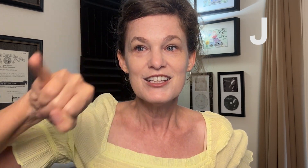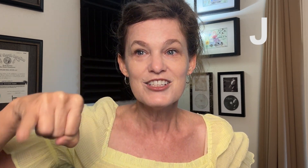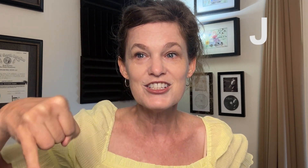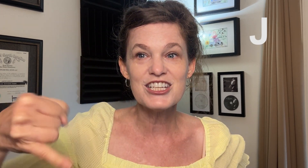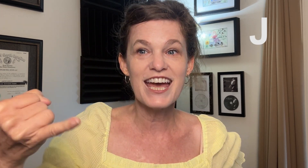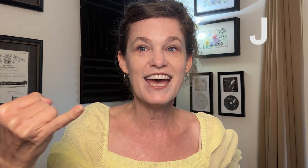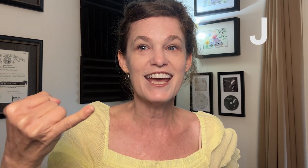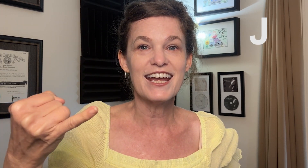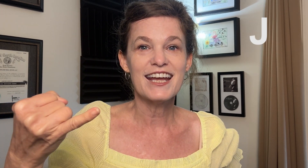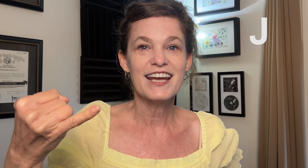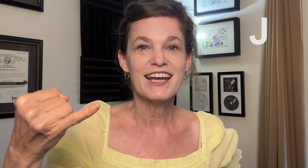J,